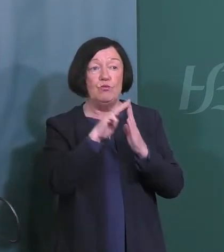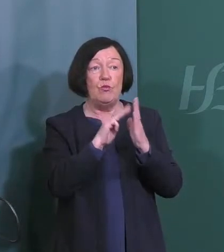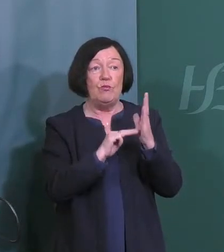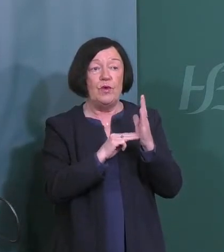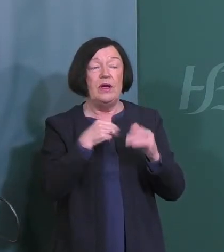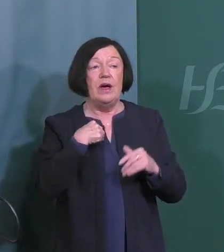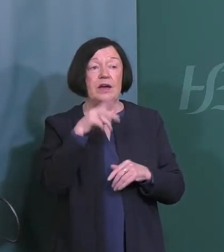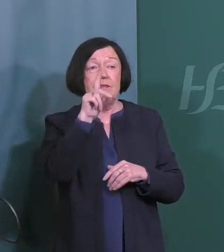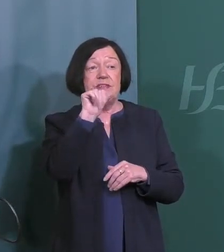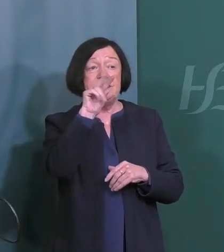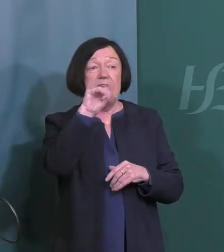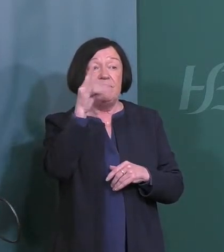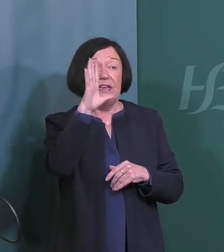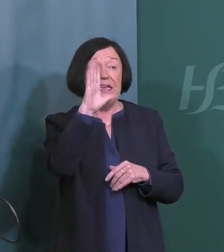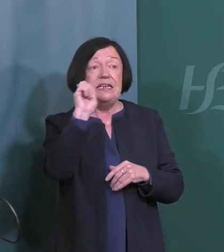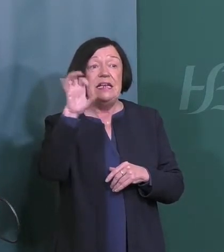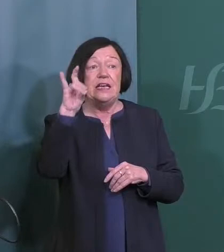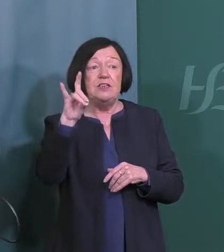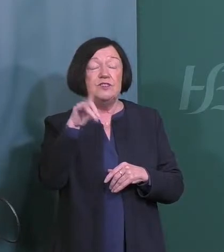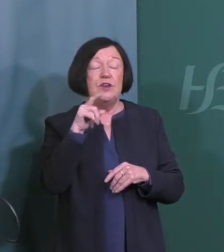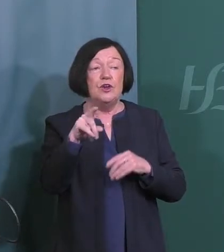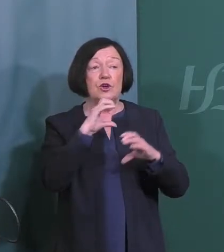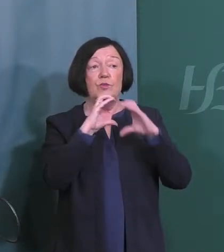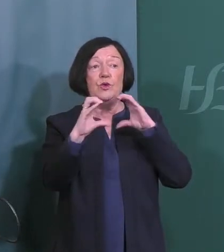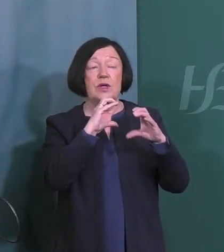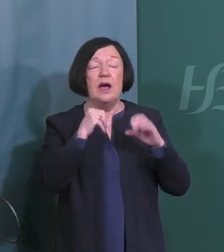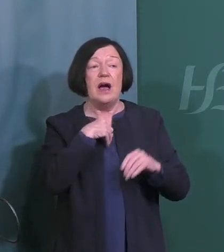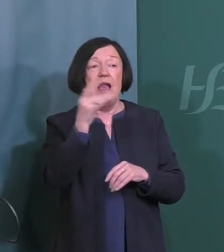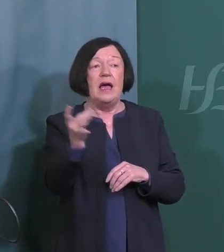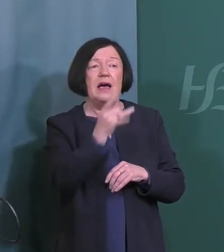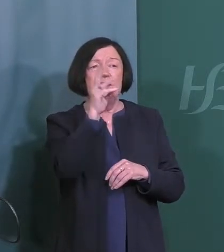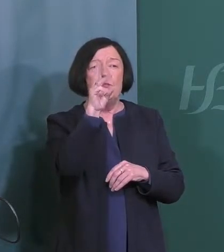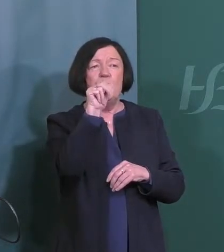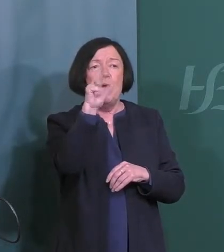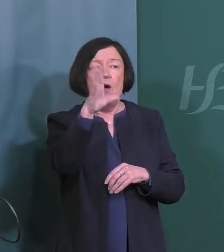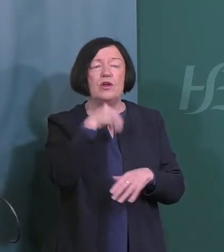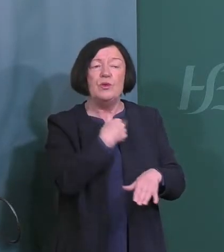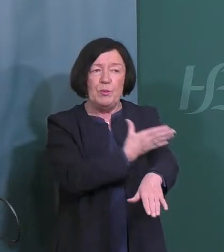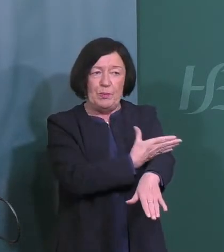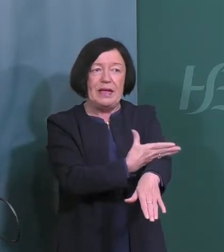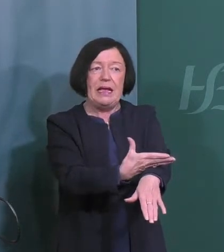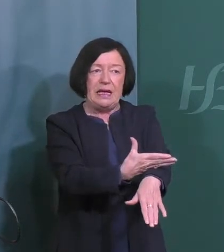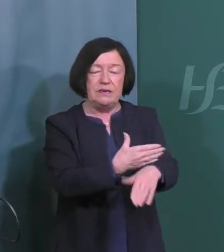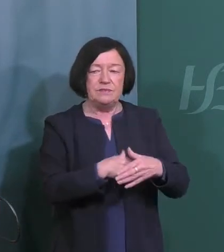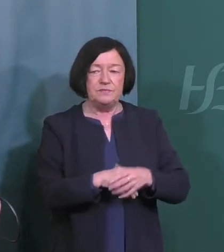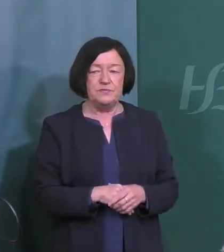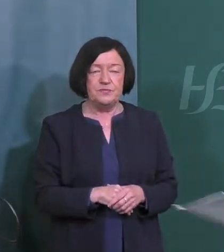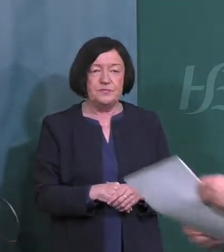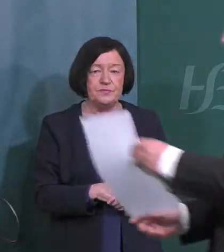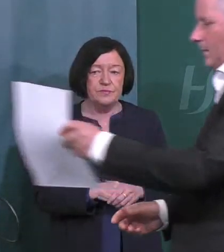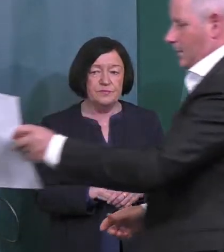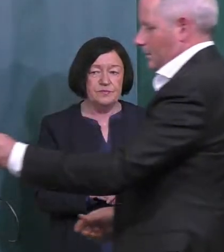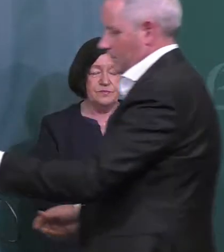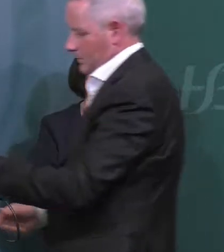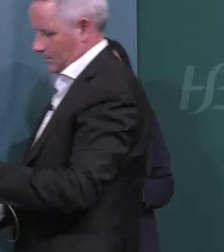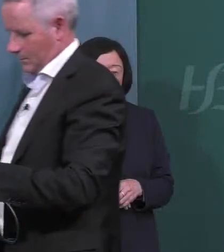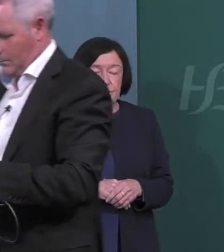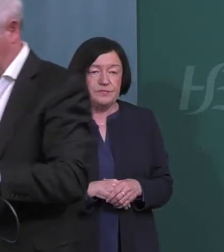I'm David Leach, Deputy National Director of Communications, and I'll ask Paul to commence by giving us an update. Thank you.